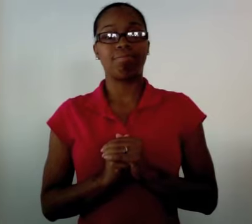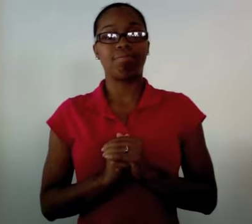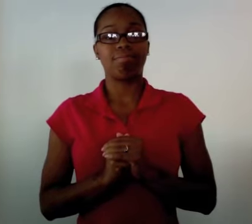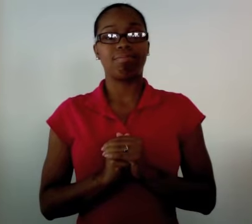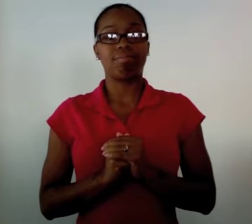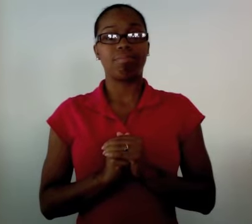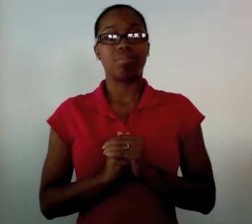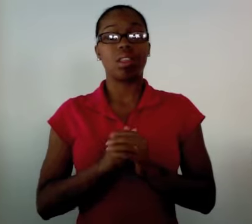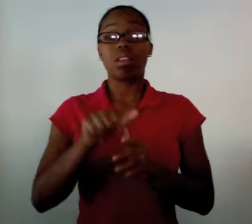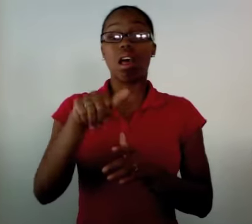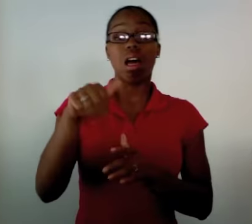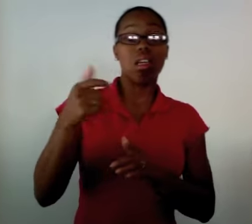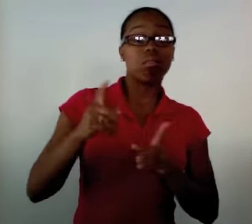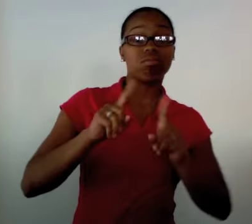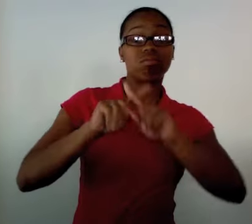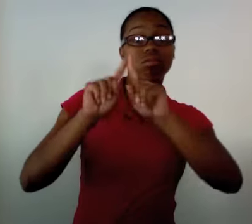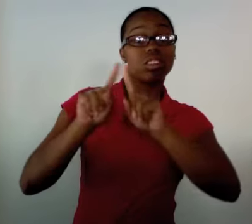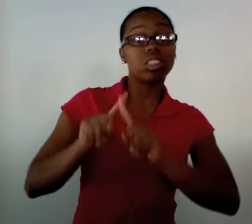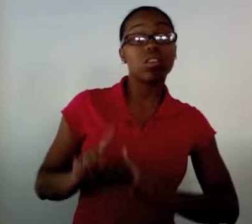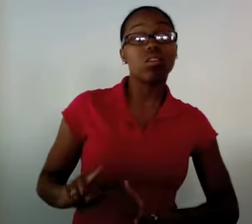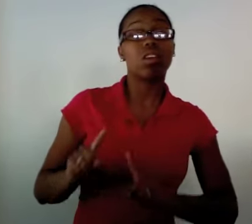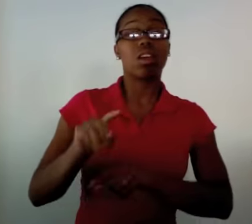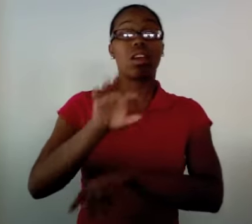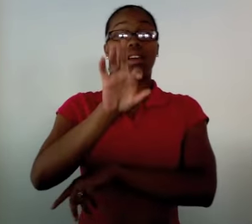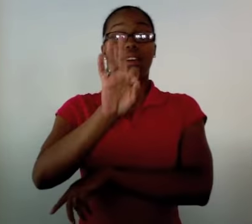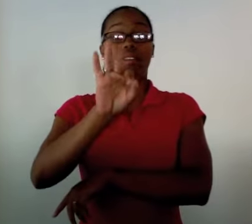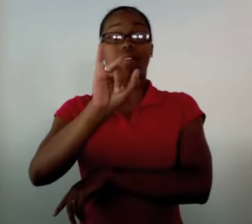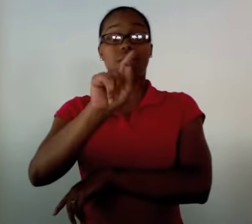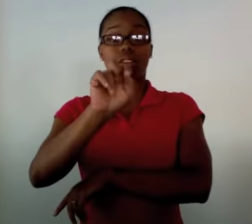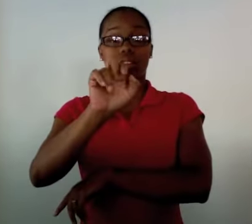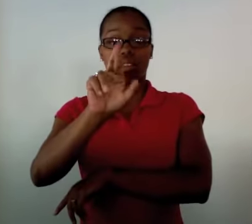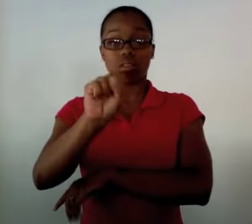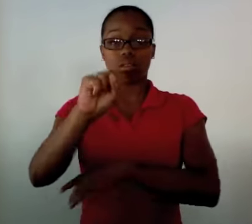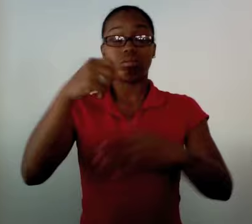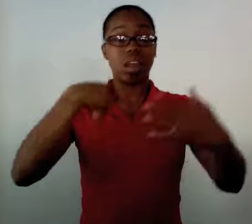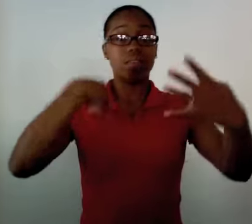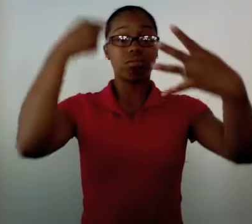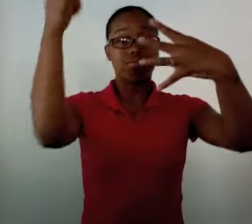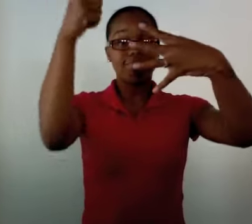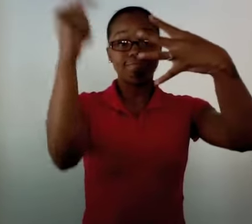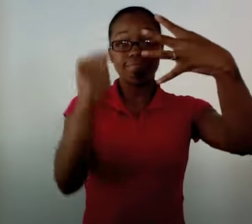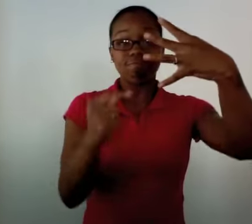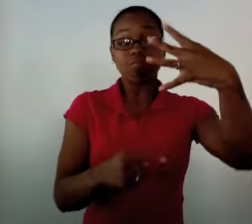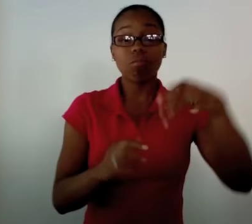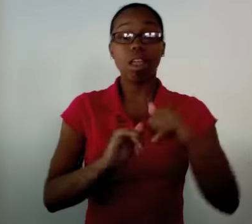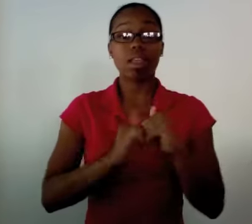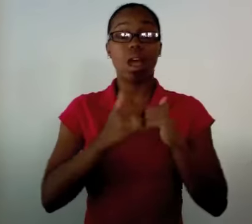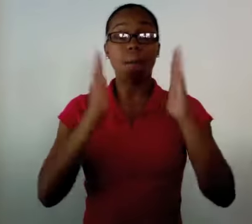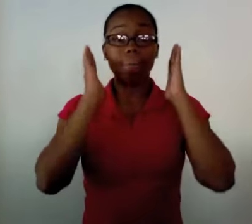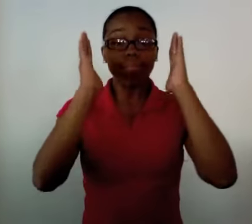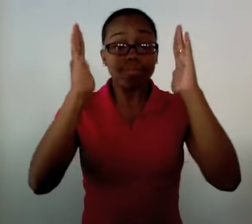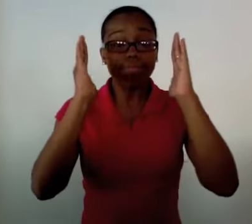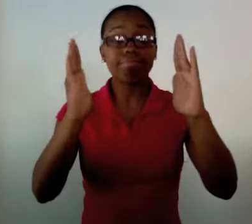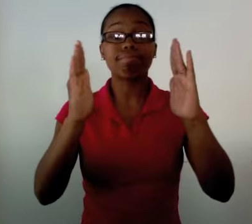of filters. These filters take us from all sound down to what we pay attention to. Most people are